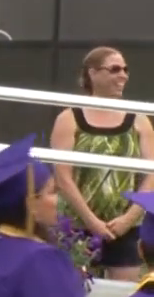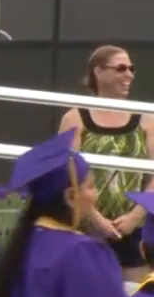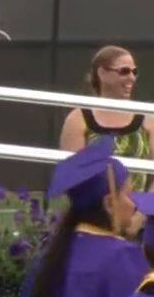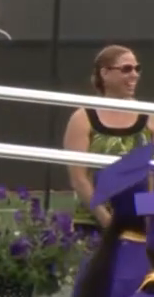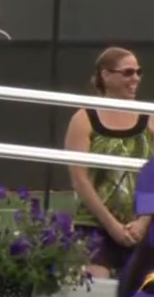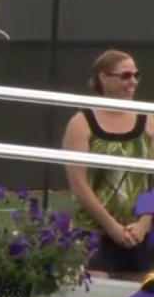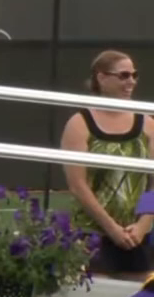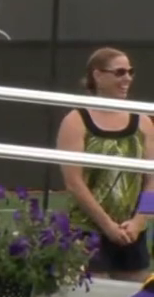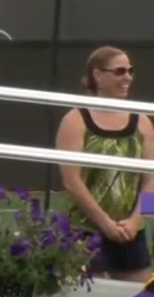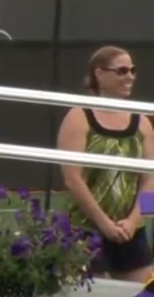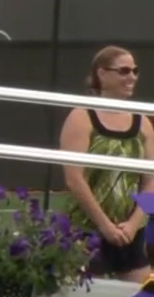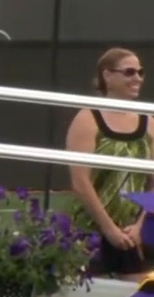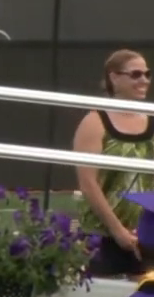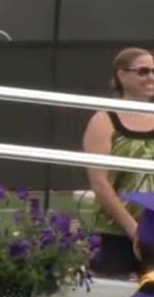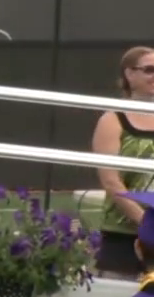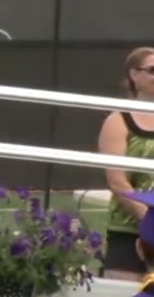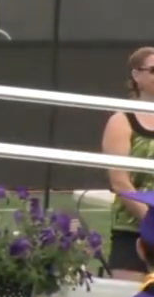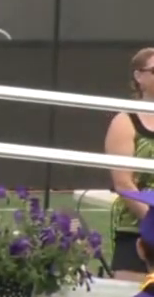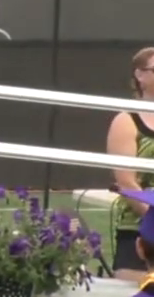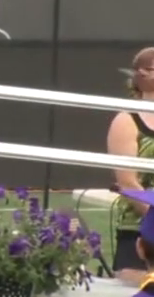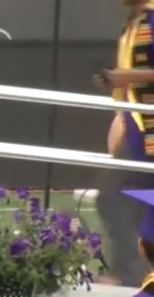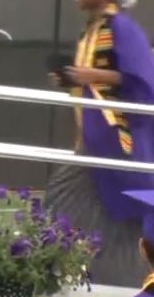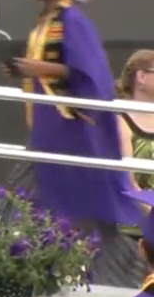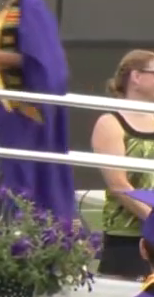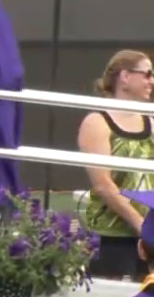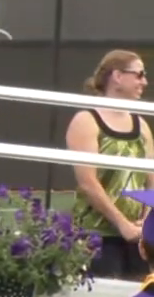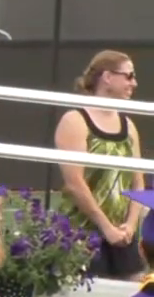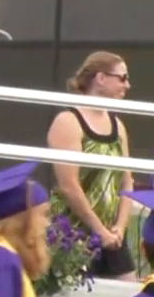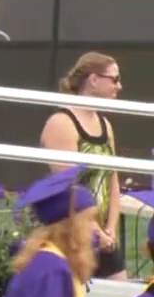Asa Giallo.